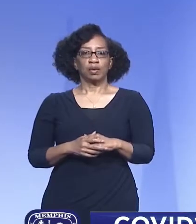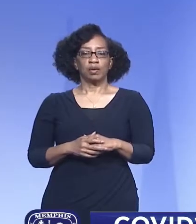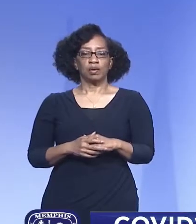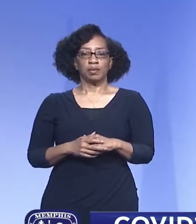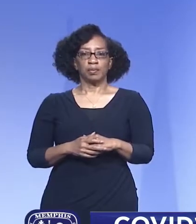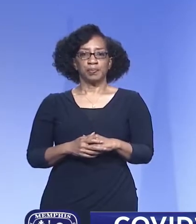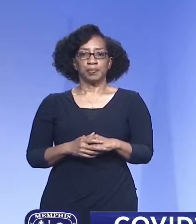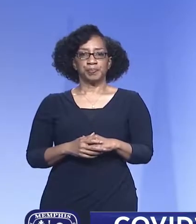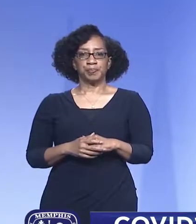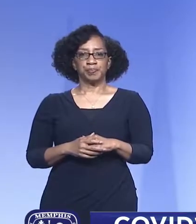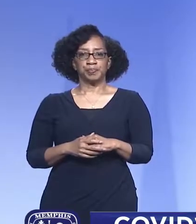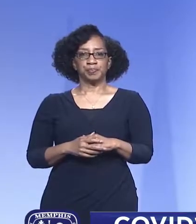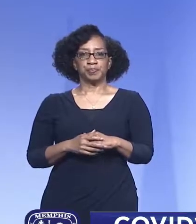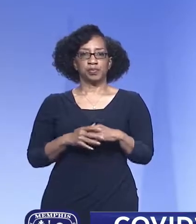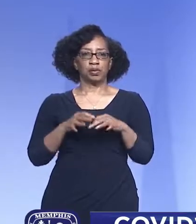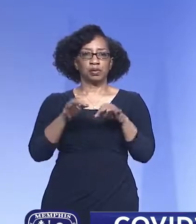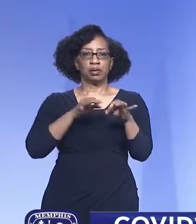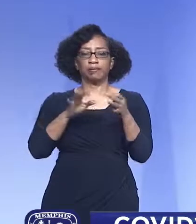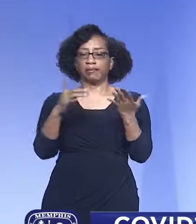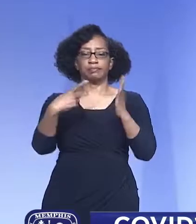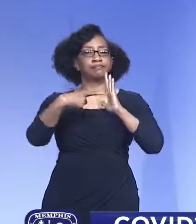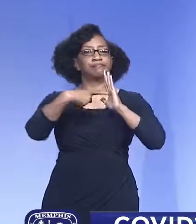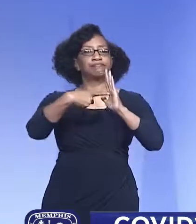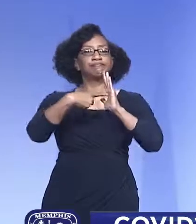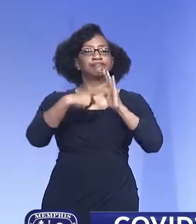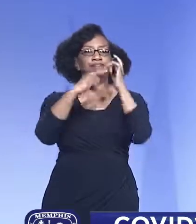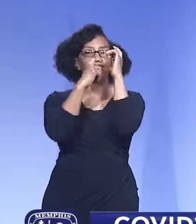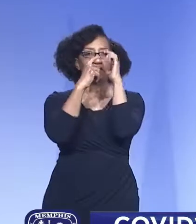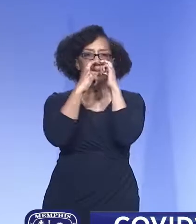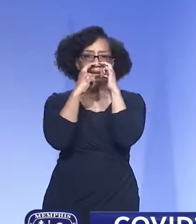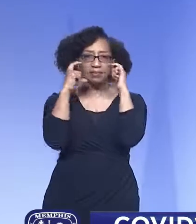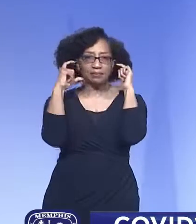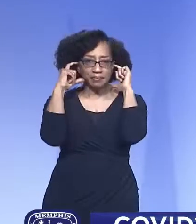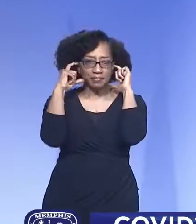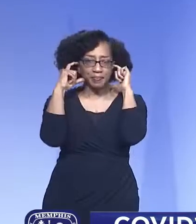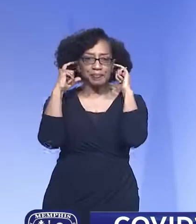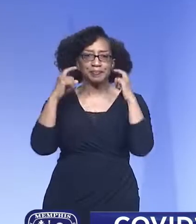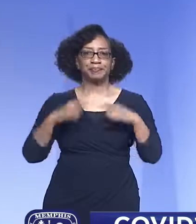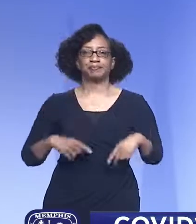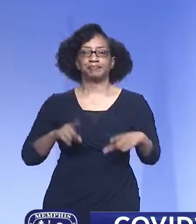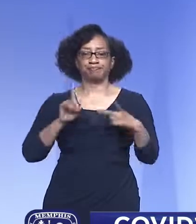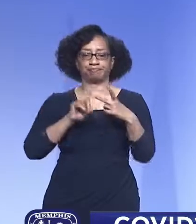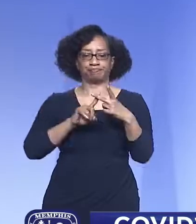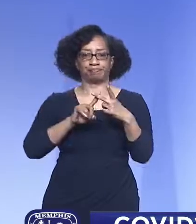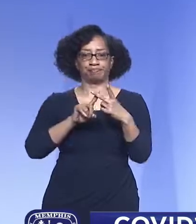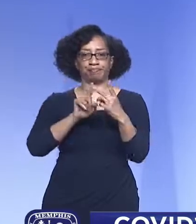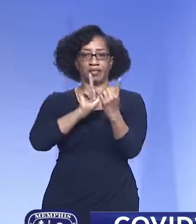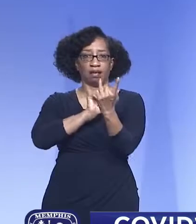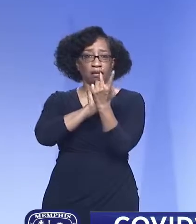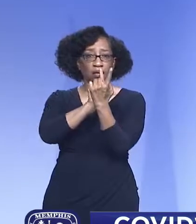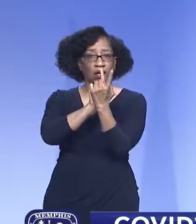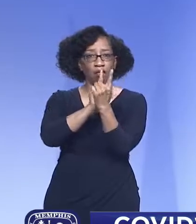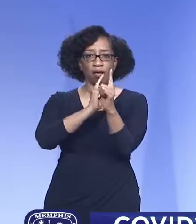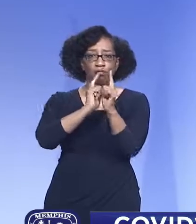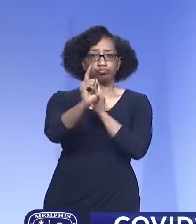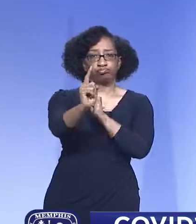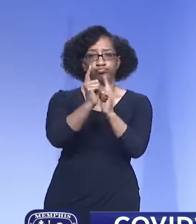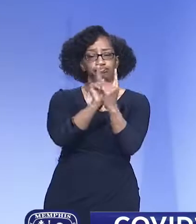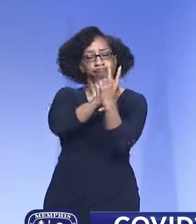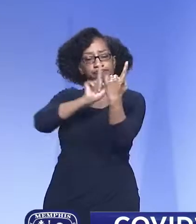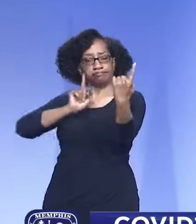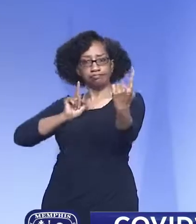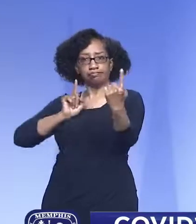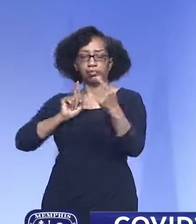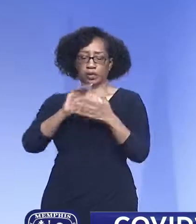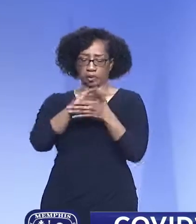apply with, such as wearing the face mask, maintaining social distancing, washing your hands,